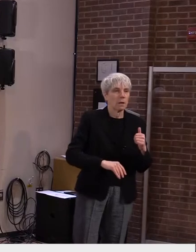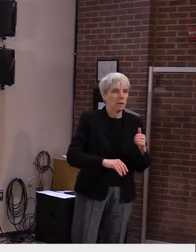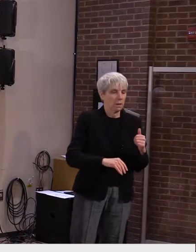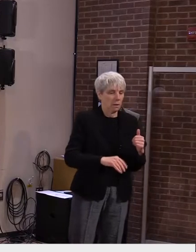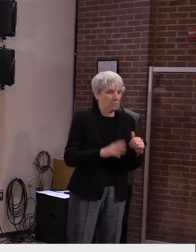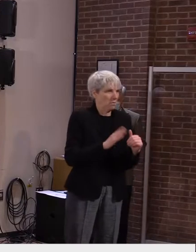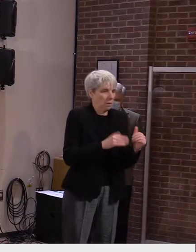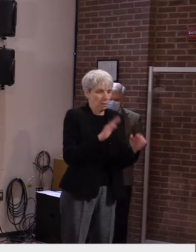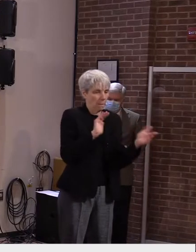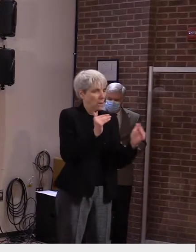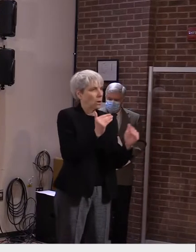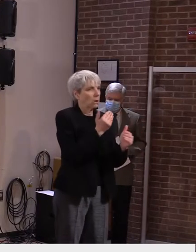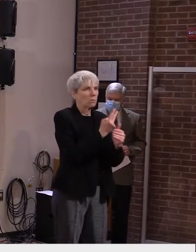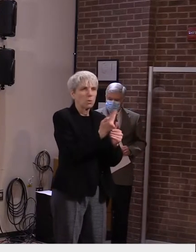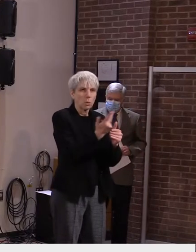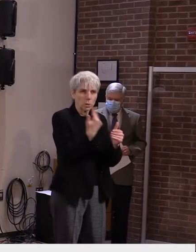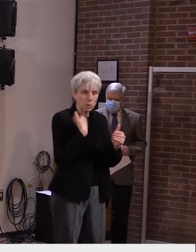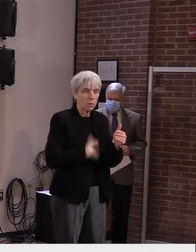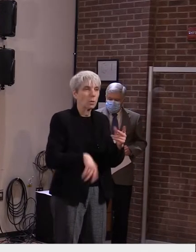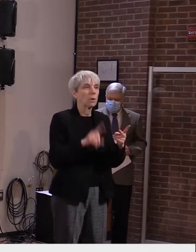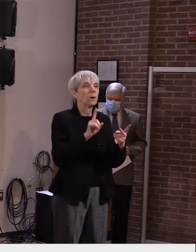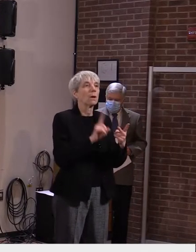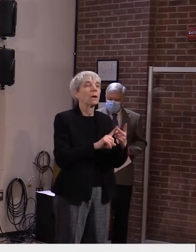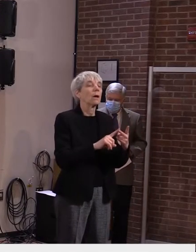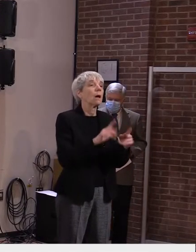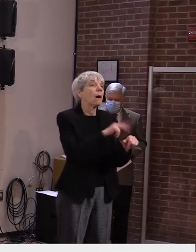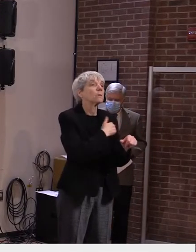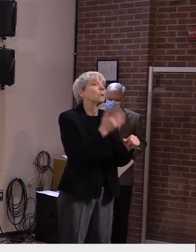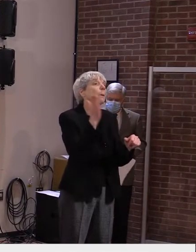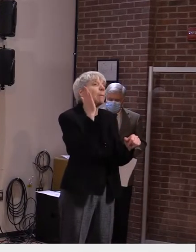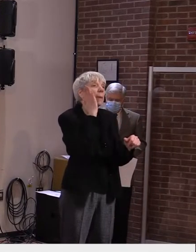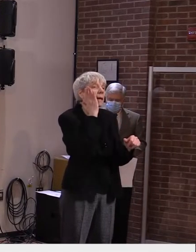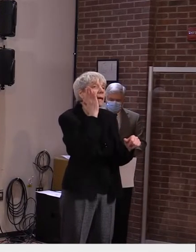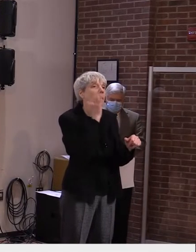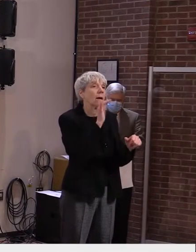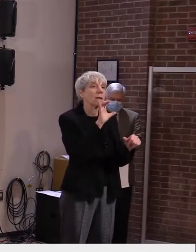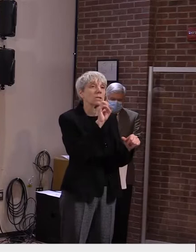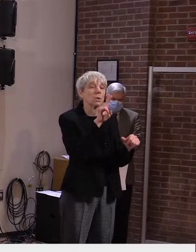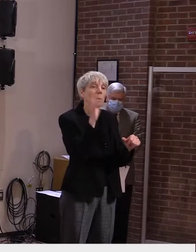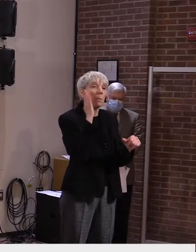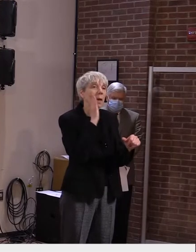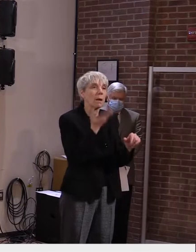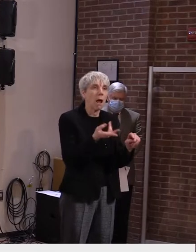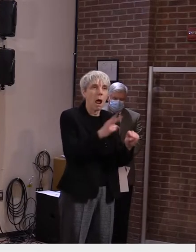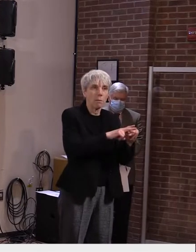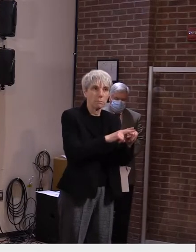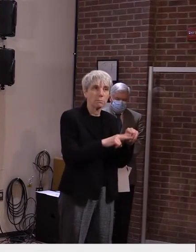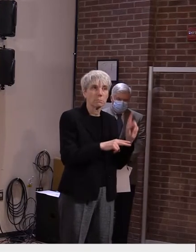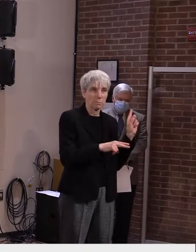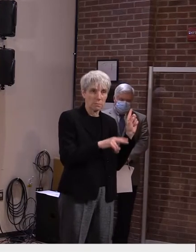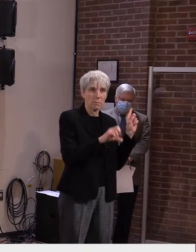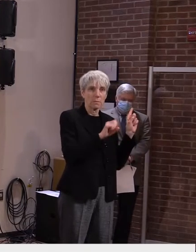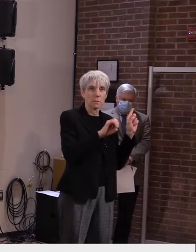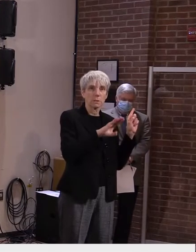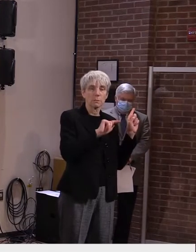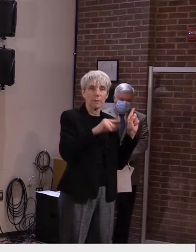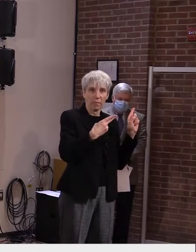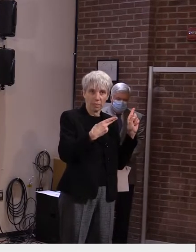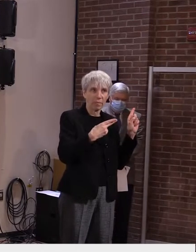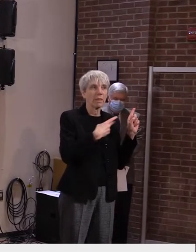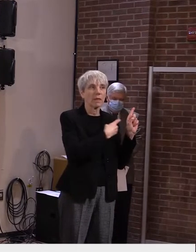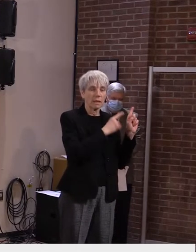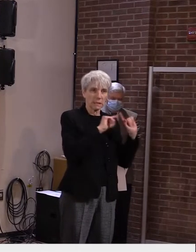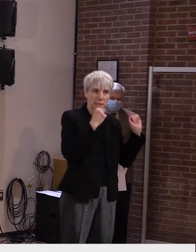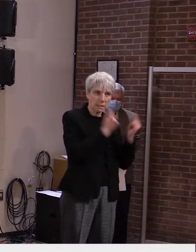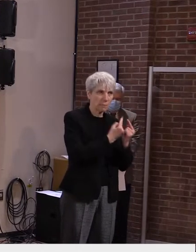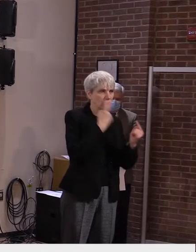then, the number of beds available have increased as well. Secretary Smith and his team have been working to